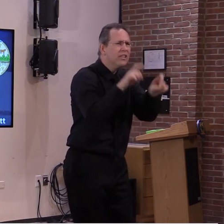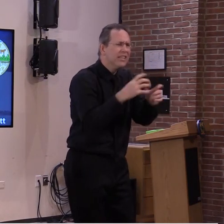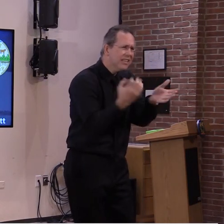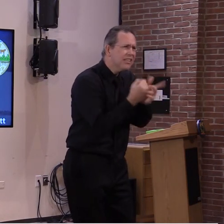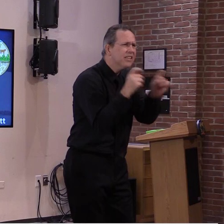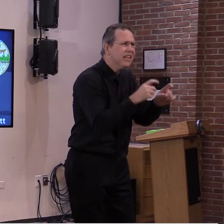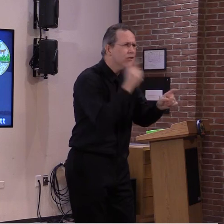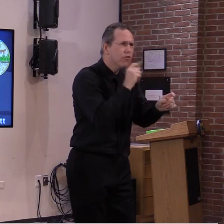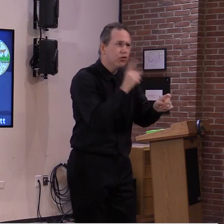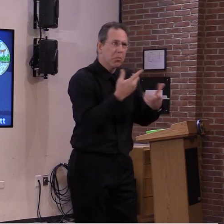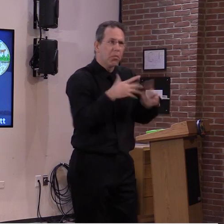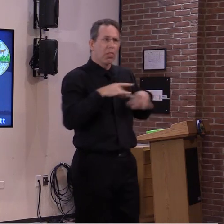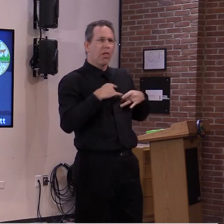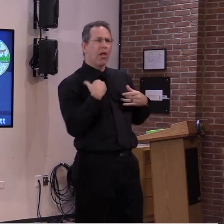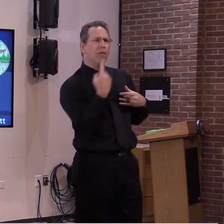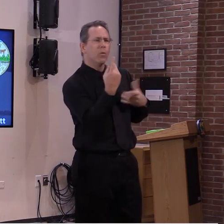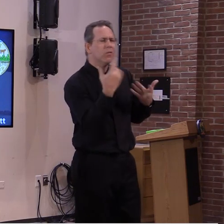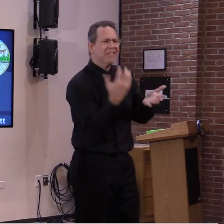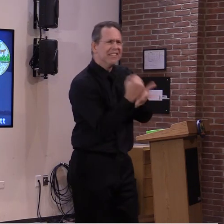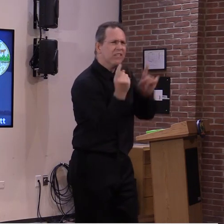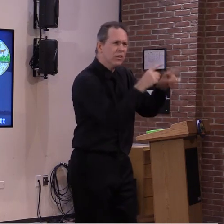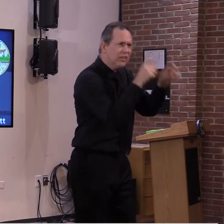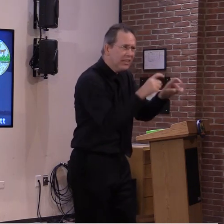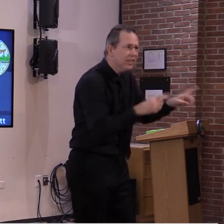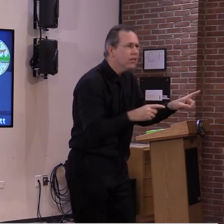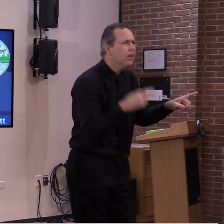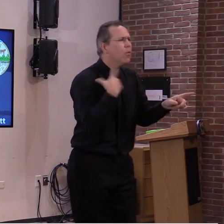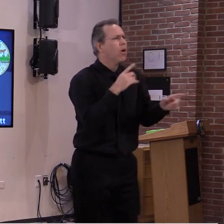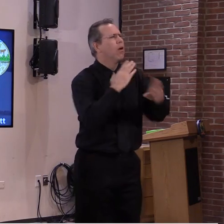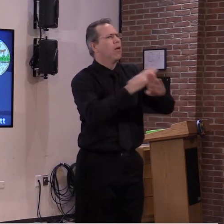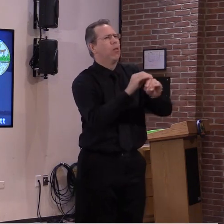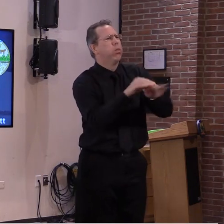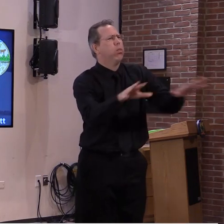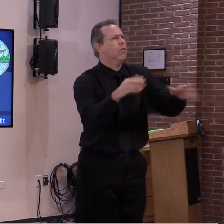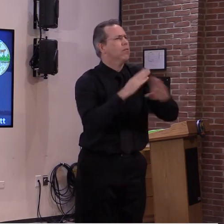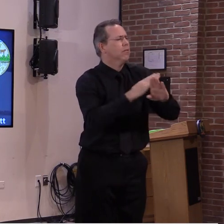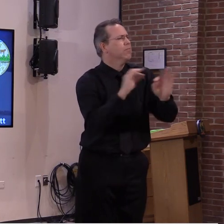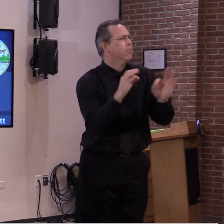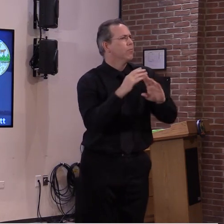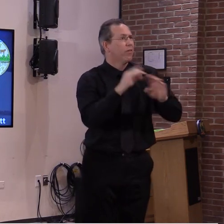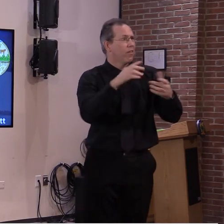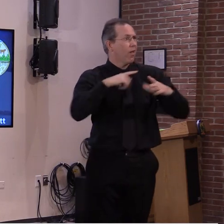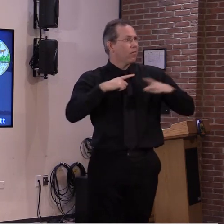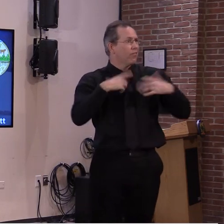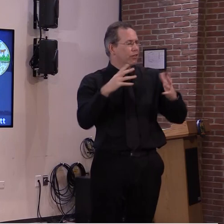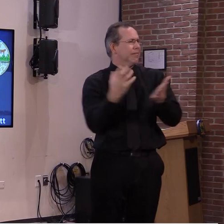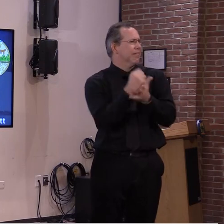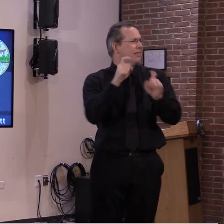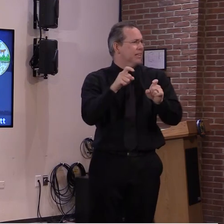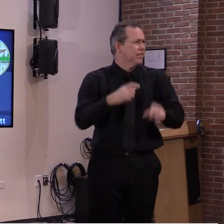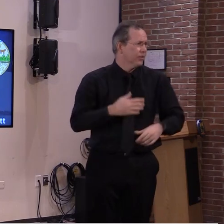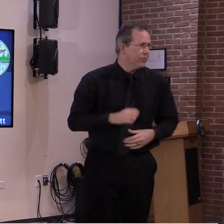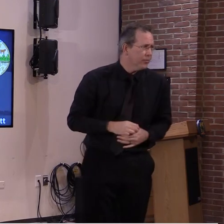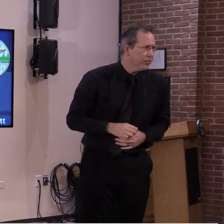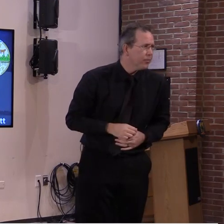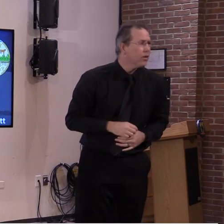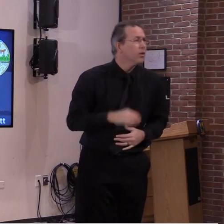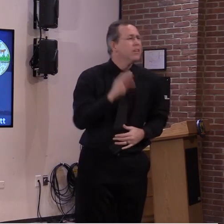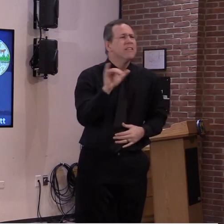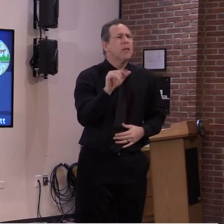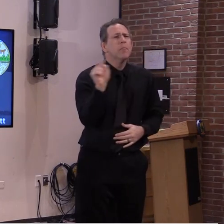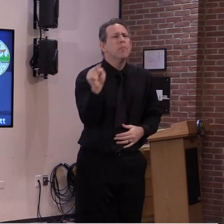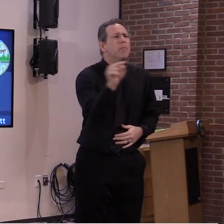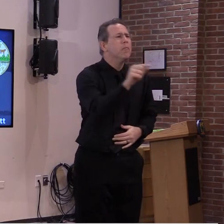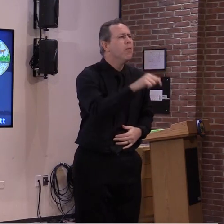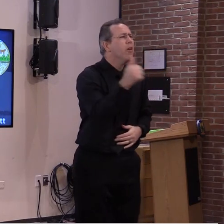find cases and stop them in their tracks. Like many Vermonters, I was happy to ring in the new year and